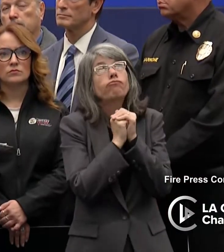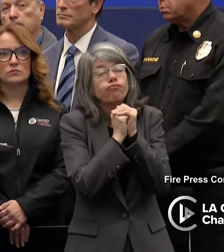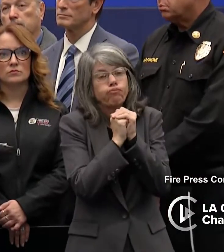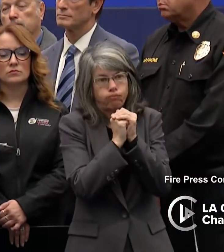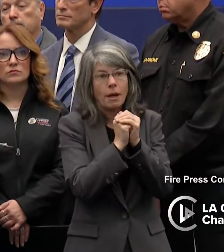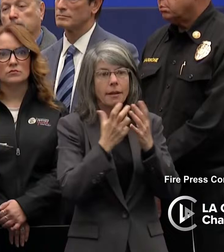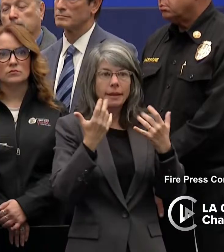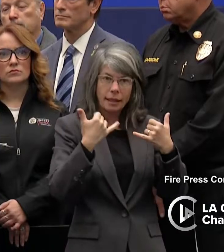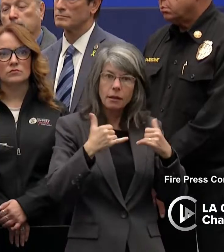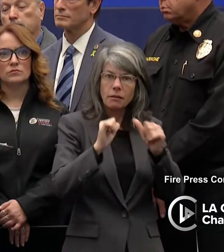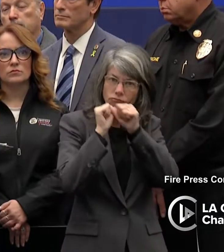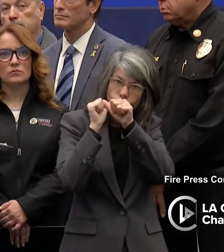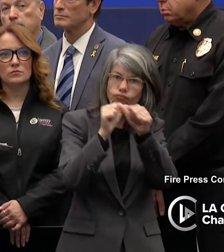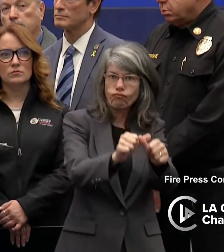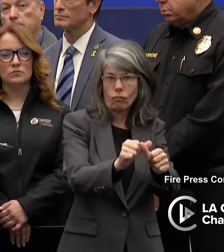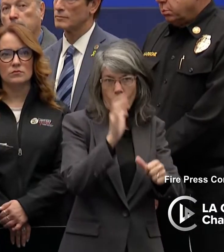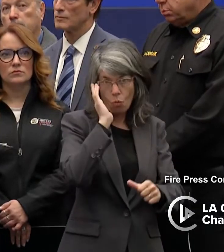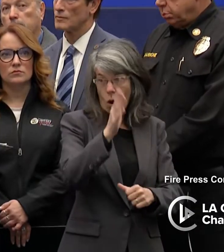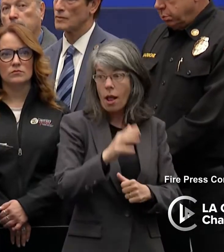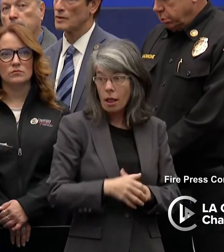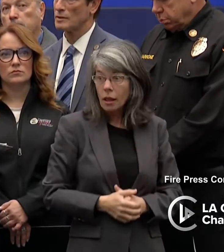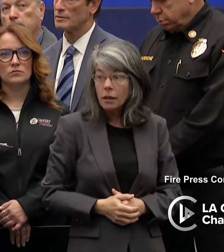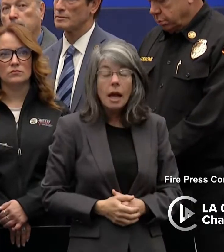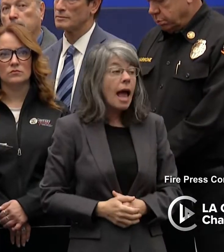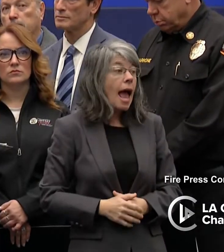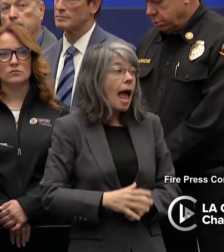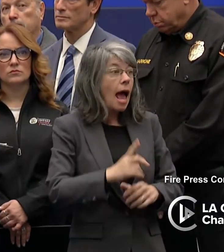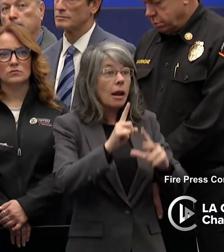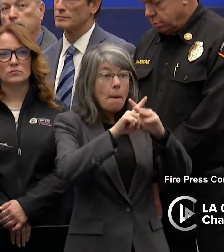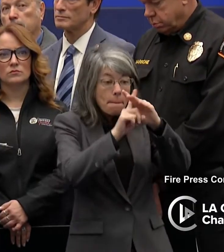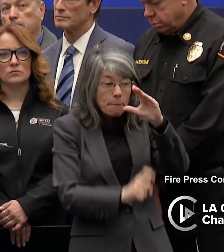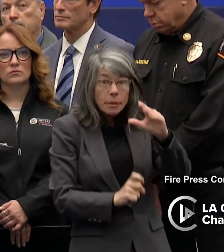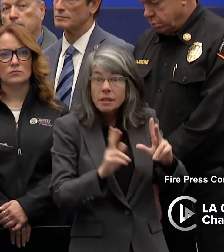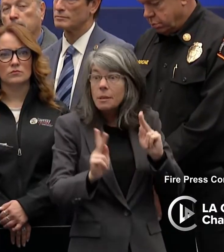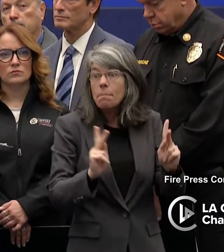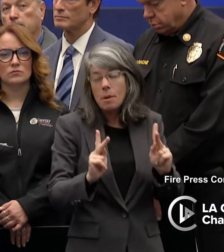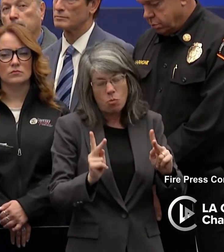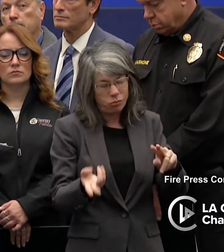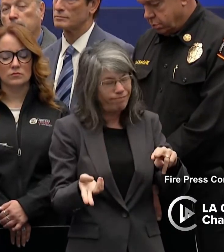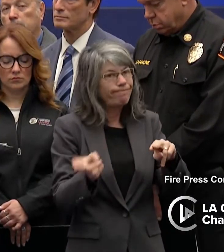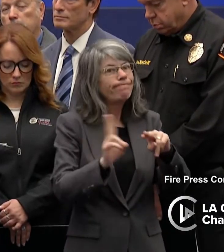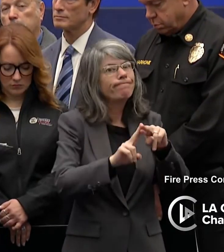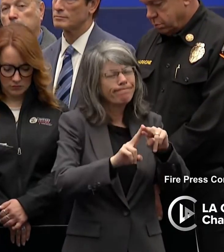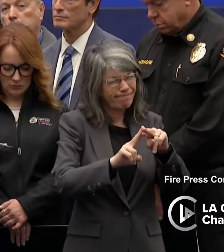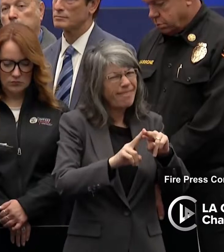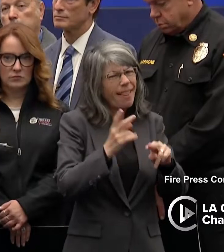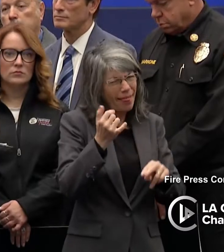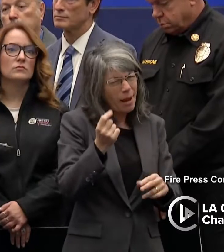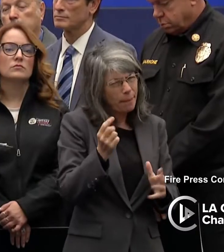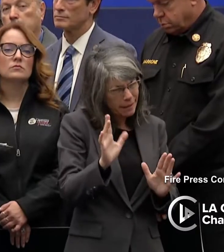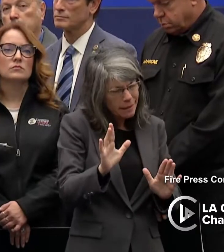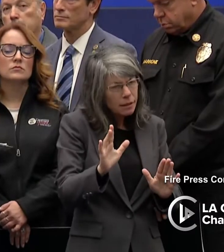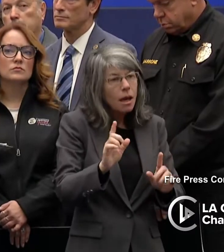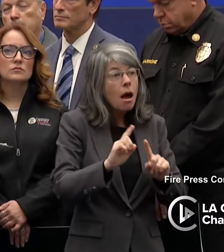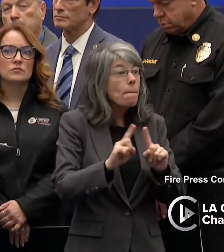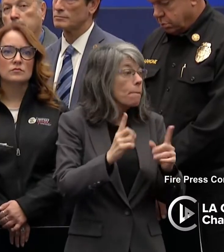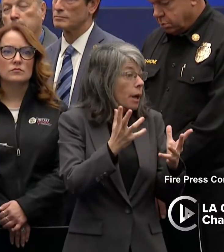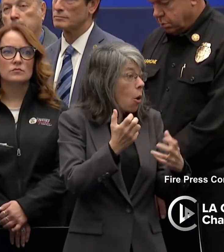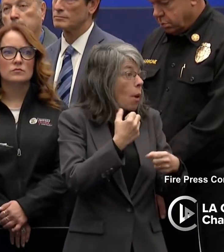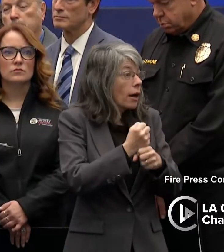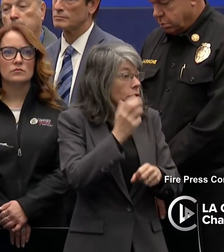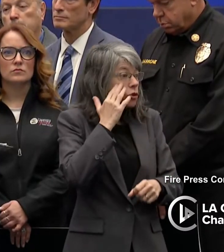that stays together. And then missing persons, that did increase a bit. But I want to know